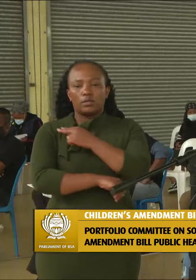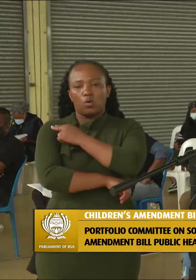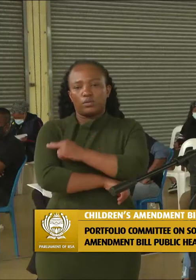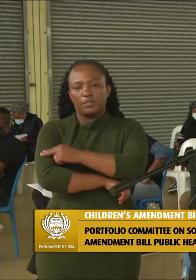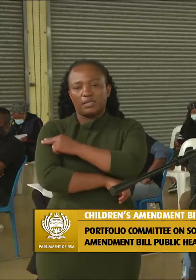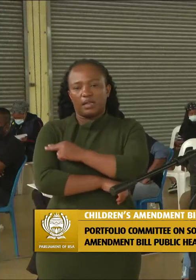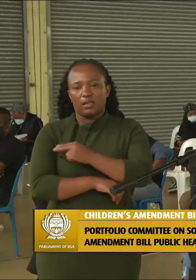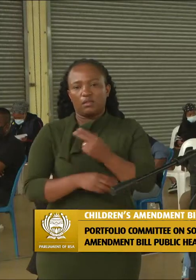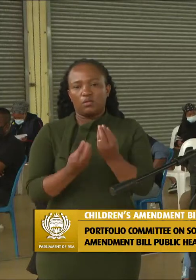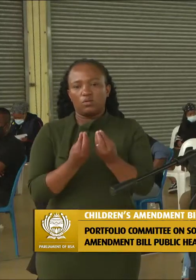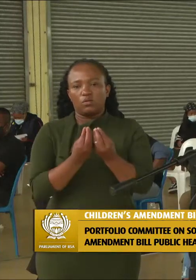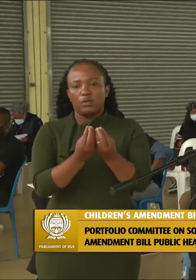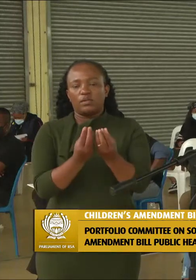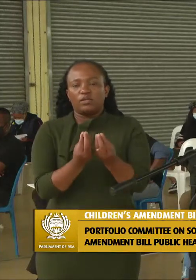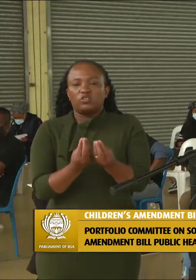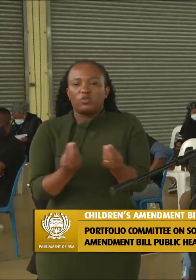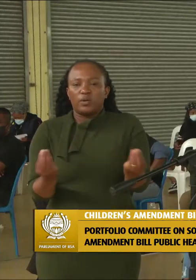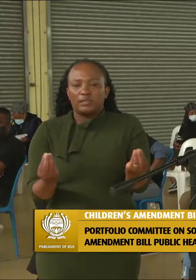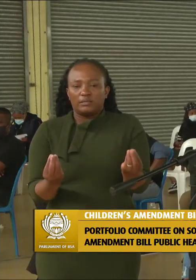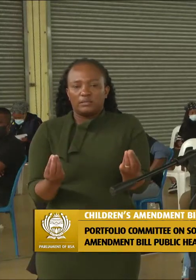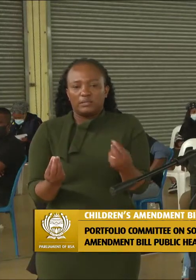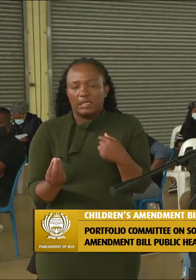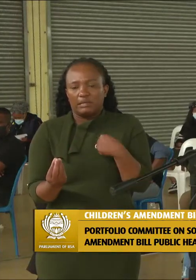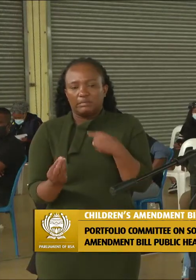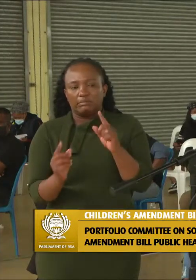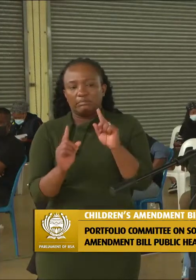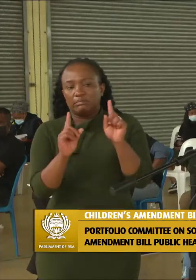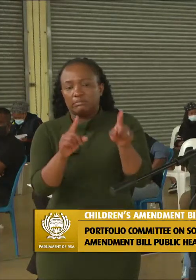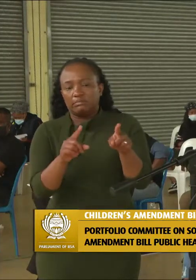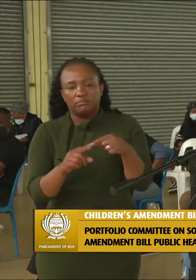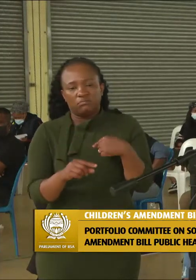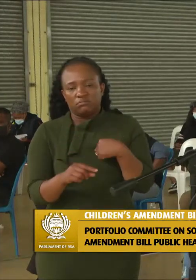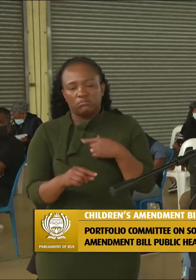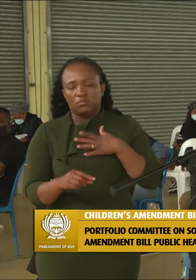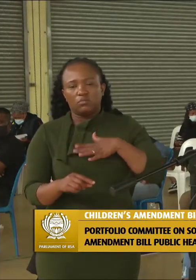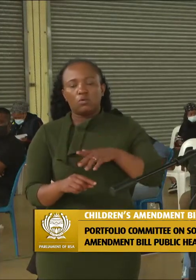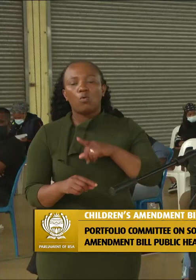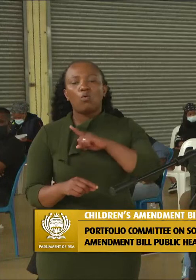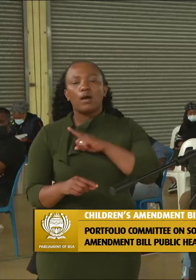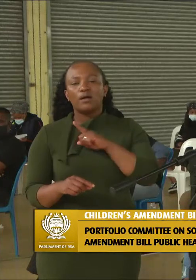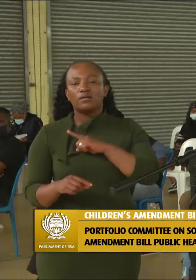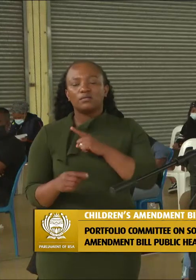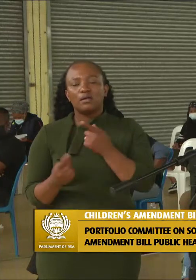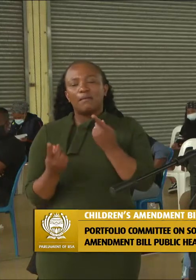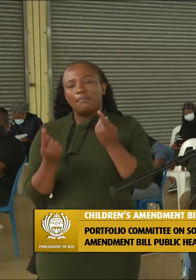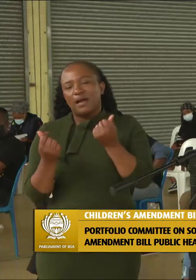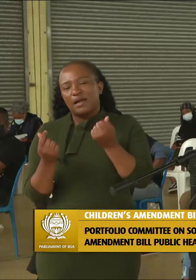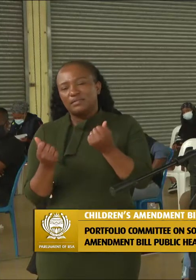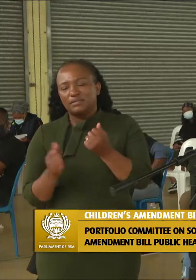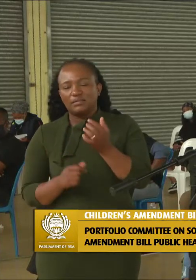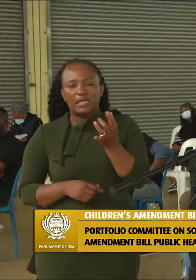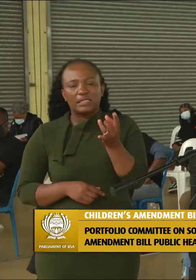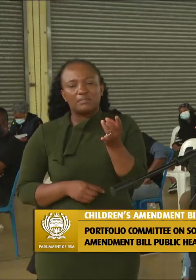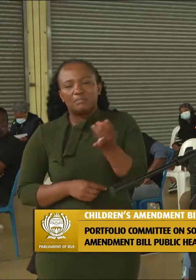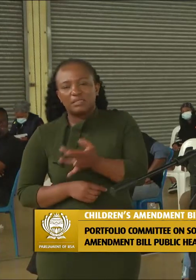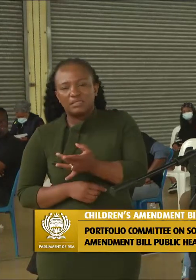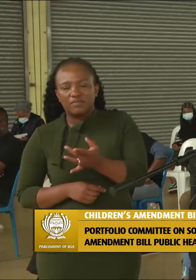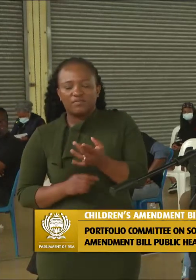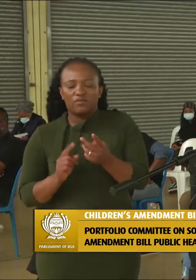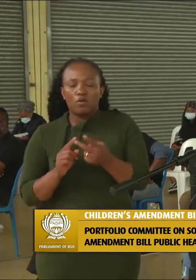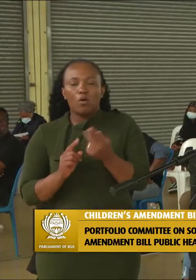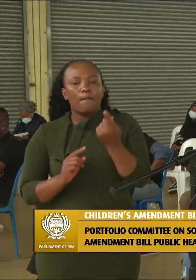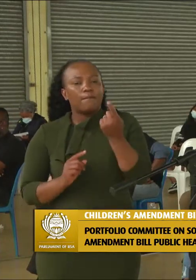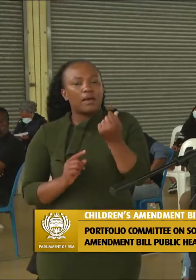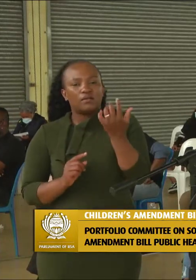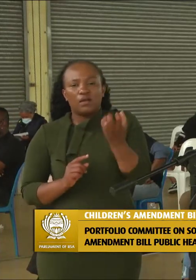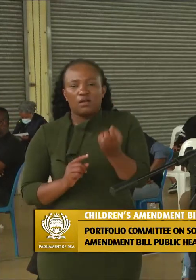kumele ba travel kakhulu basebenzise imali eningi ukufikelela ezibhedlela okusuke kuyimali abasuke bengenayo. I'm